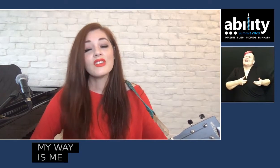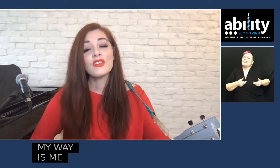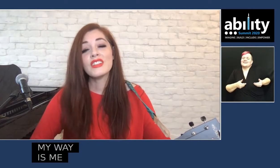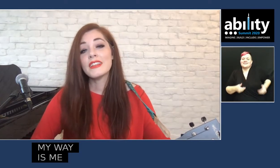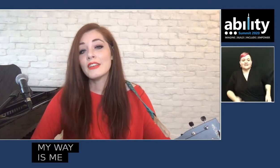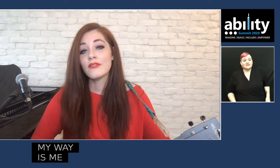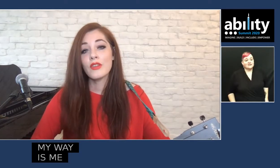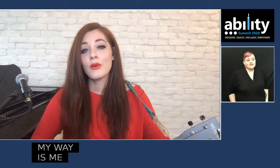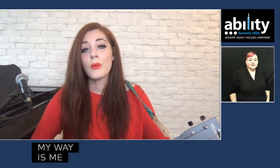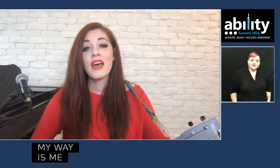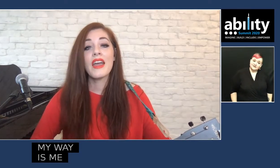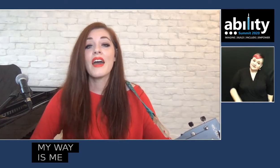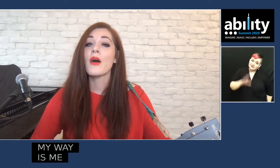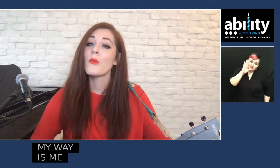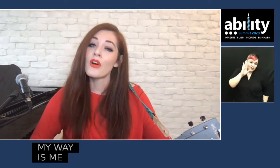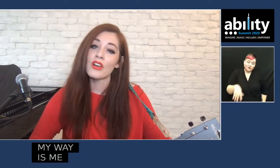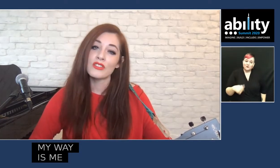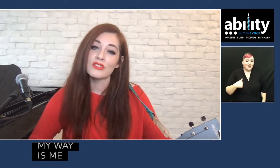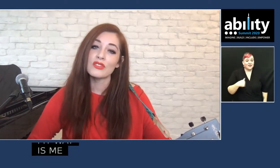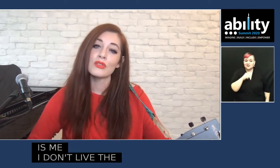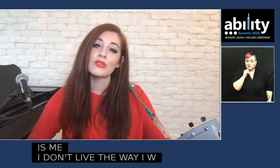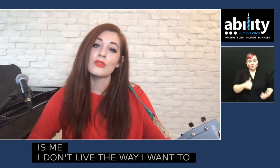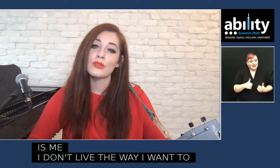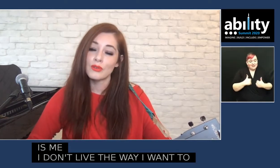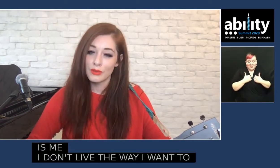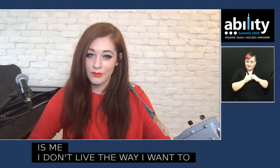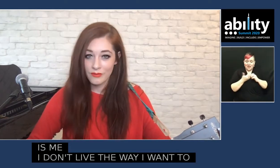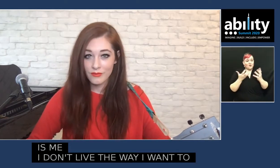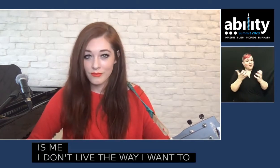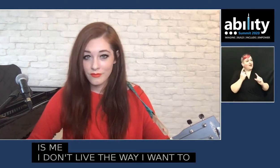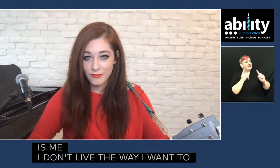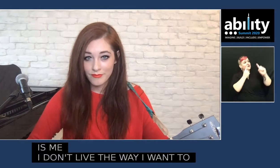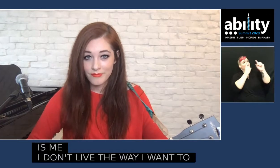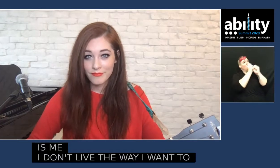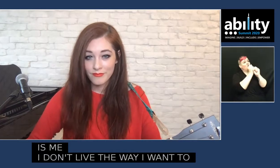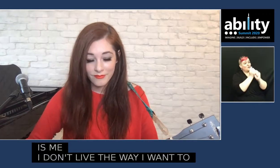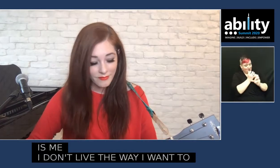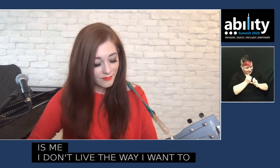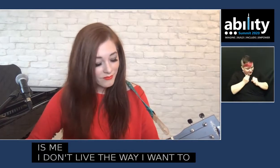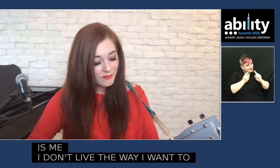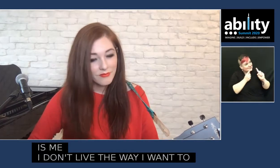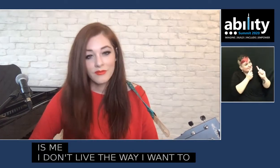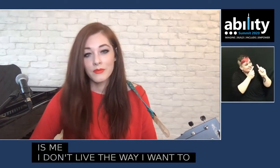I don't live the way I want to.